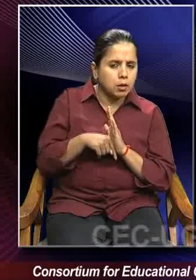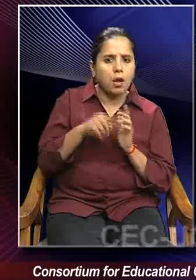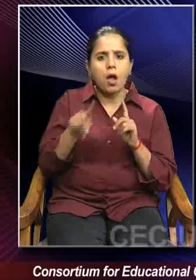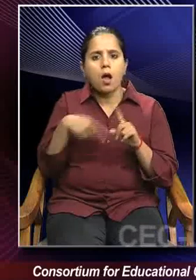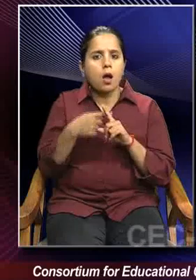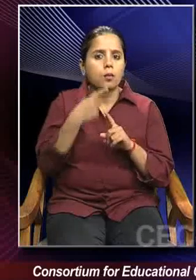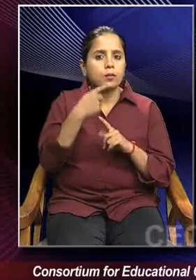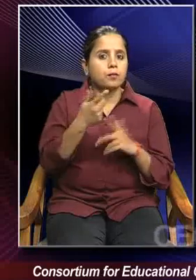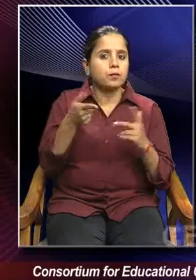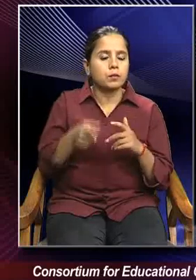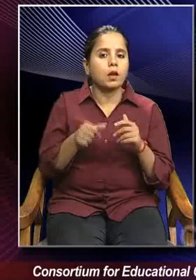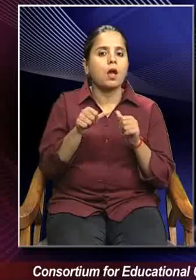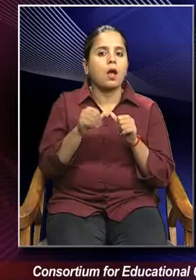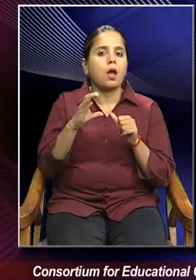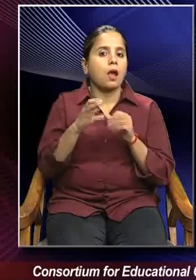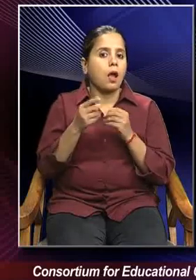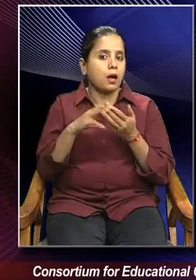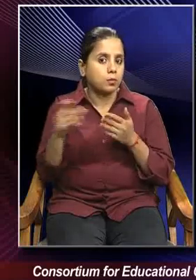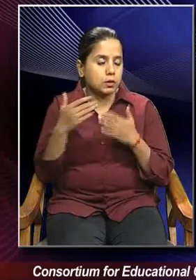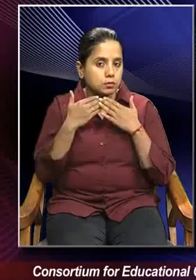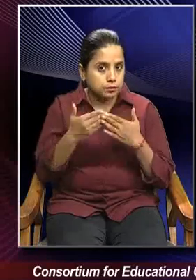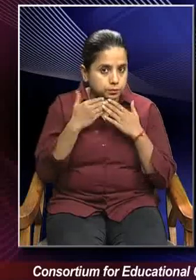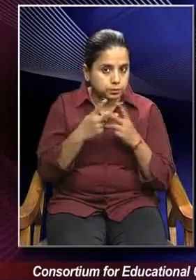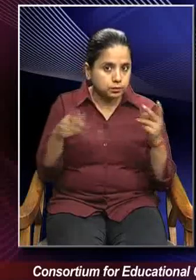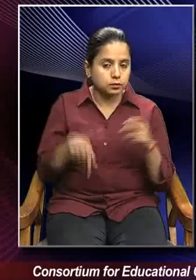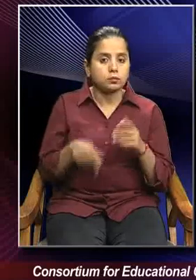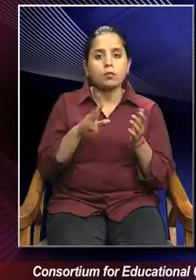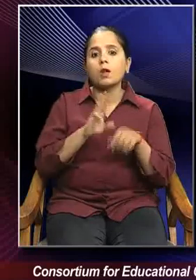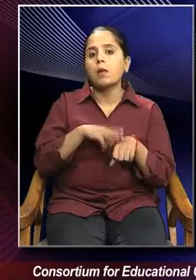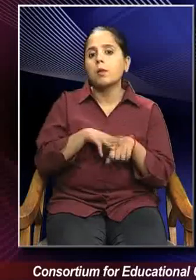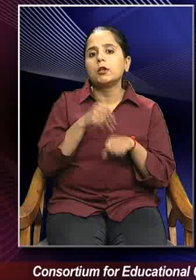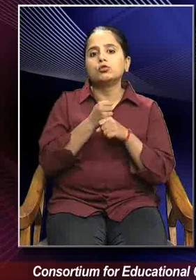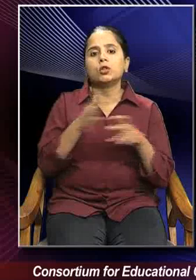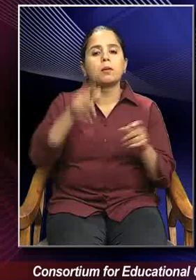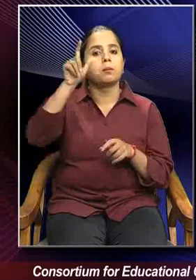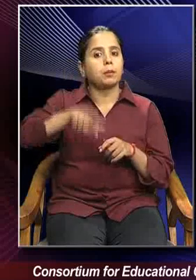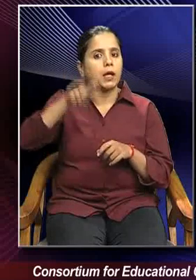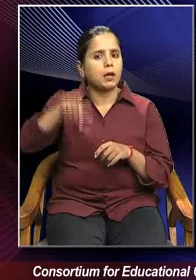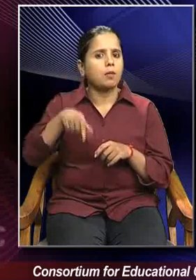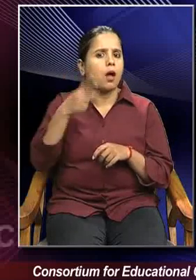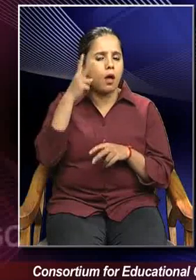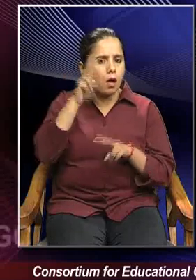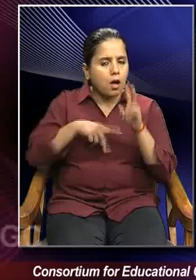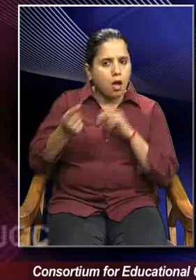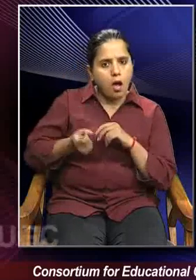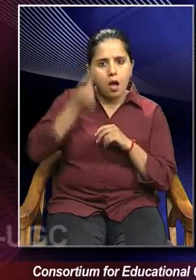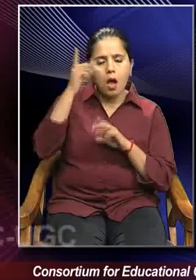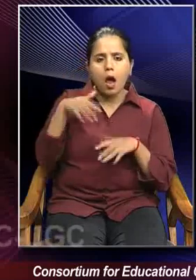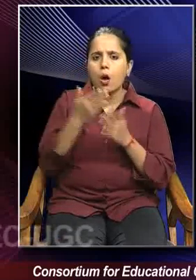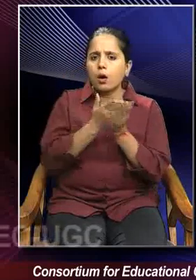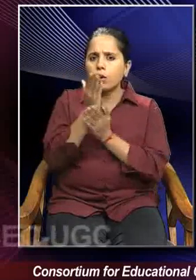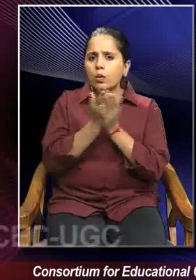about the academics, the member of the general public, to comprehend how the